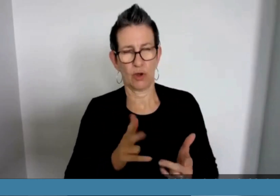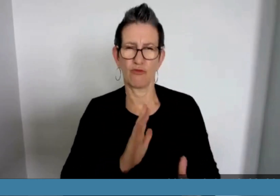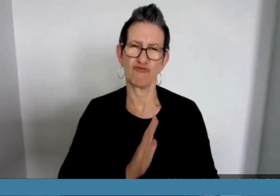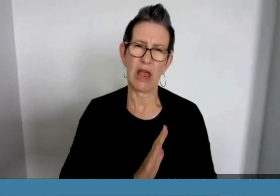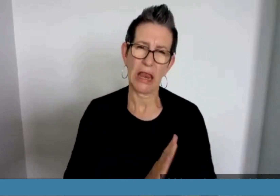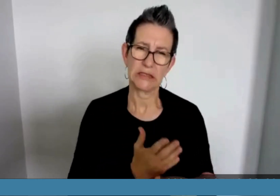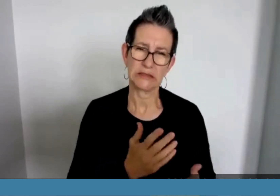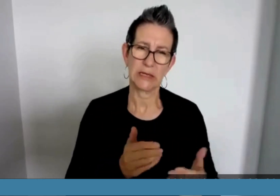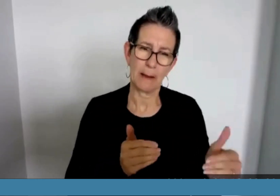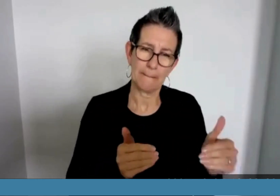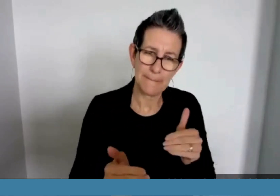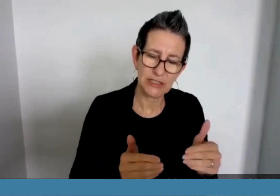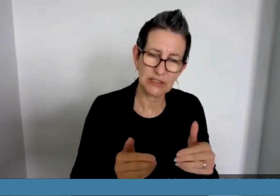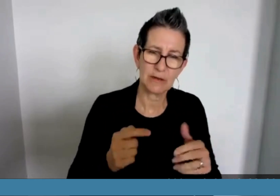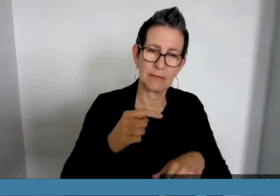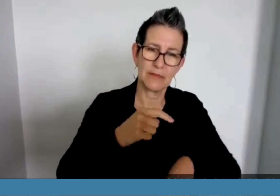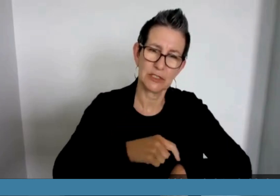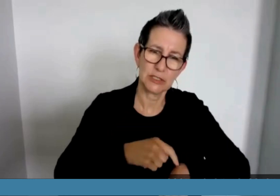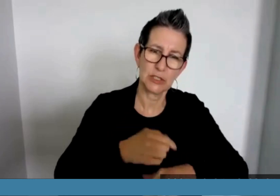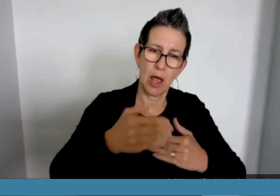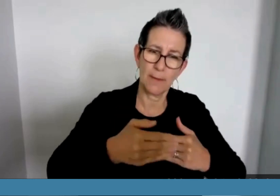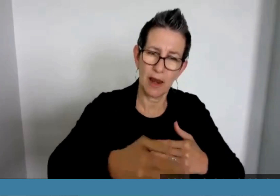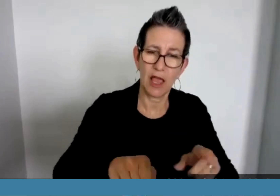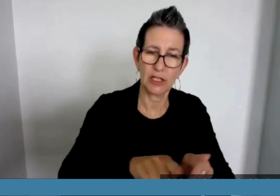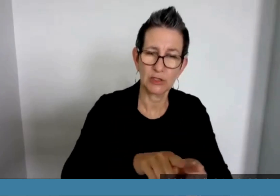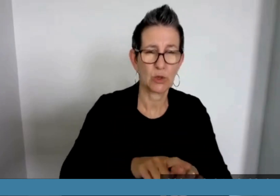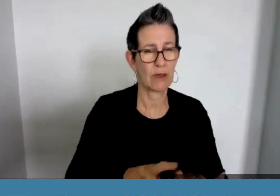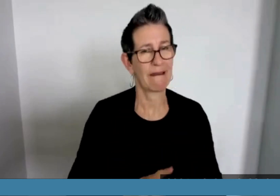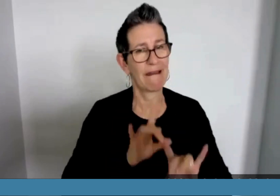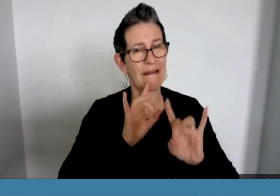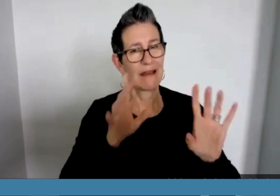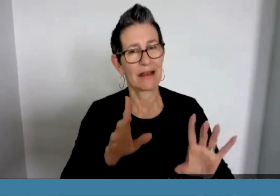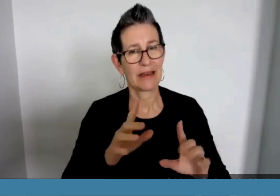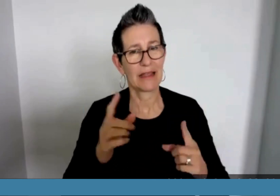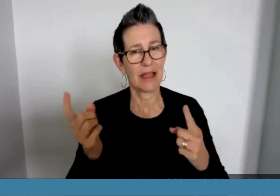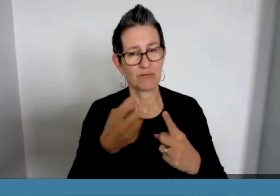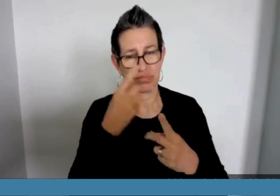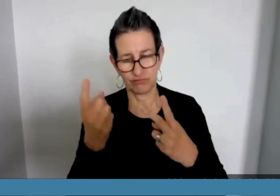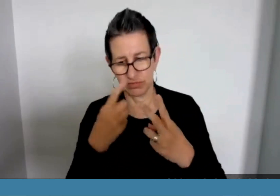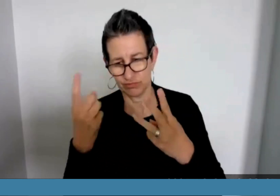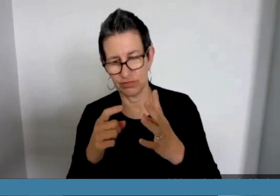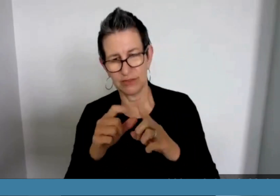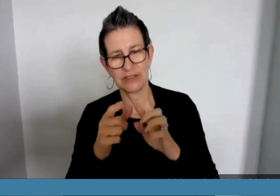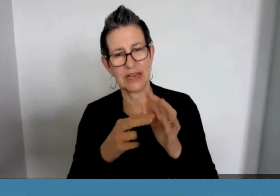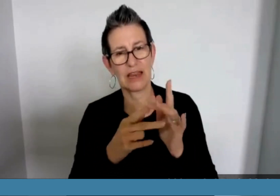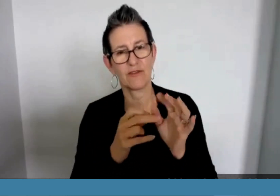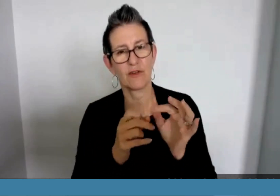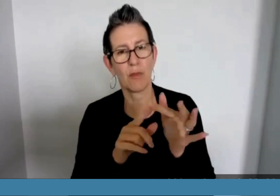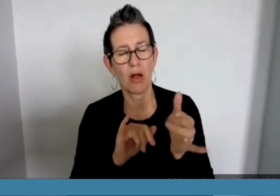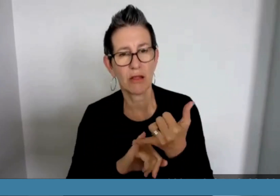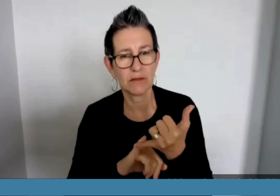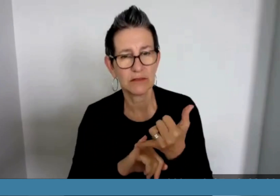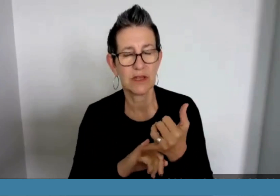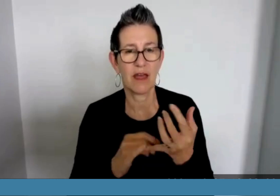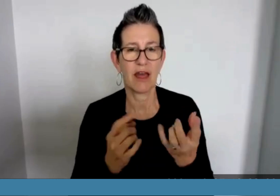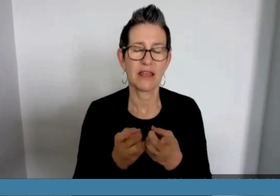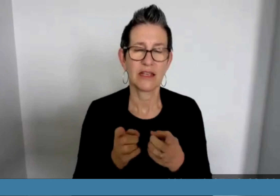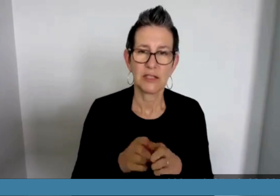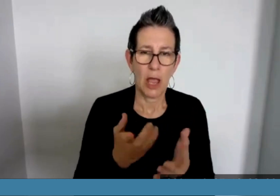You'll outline clear deliverables and a plan to manage risks like ethics delays or staffing